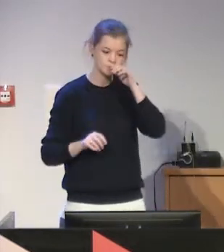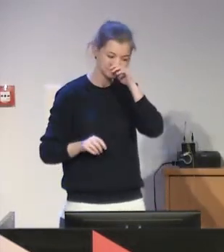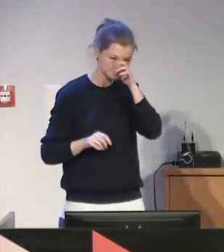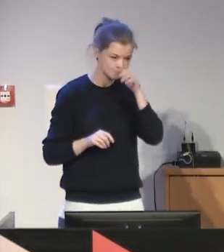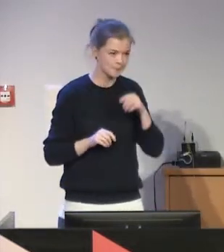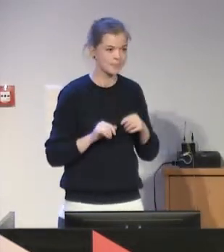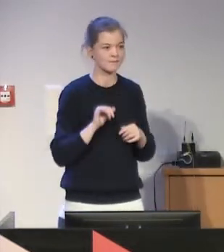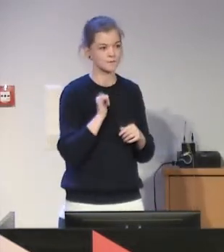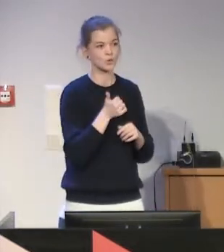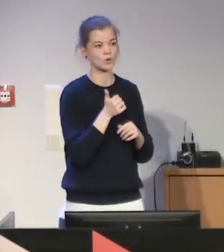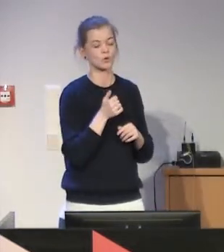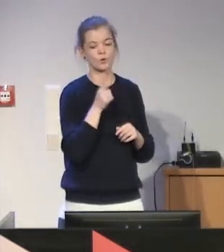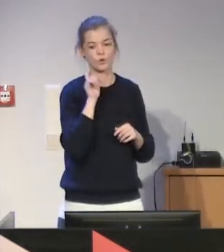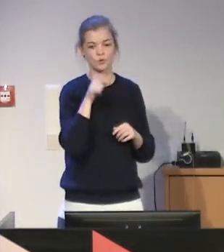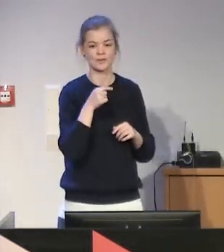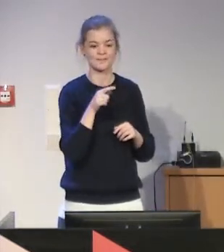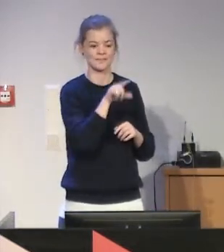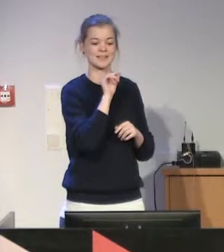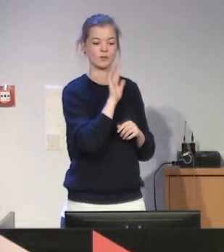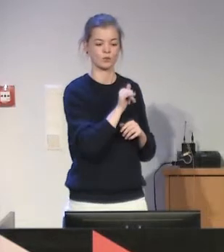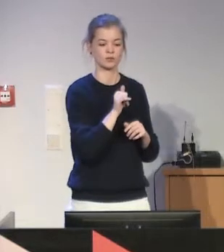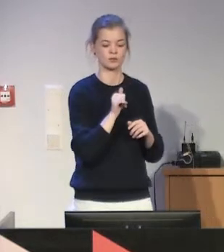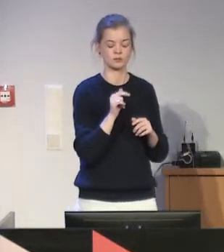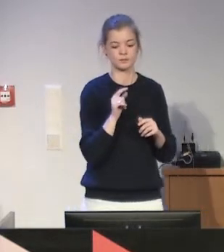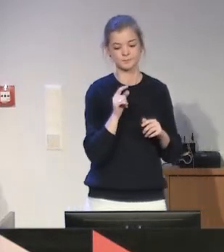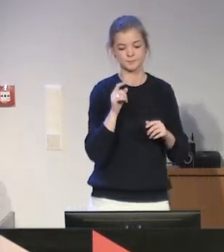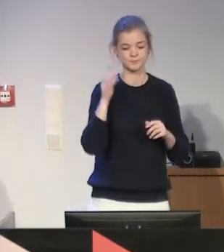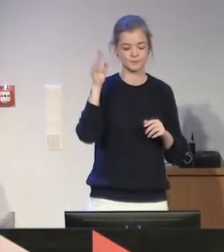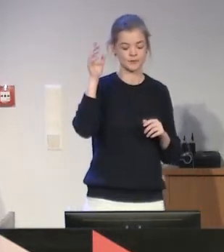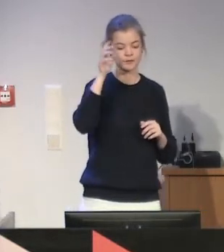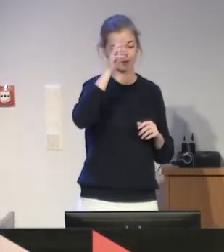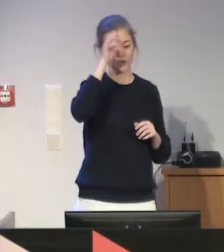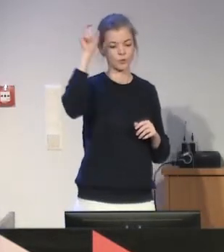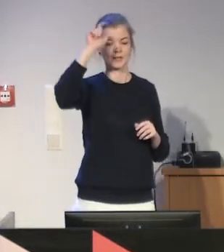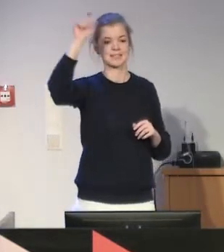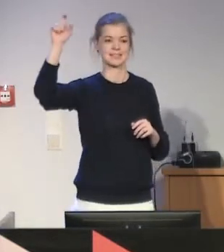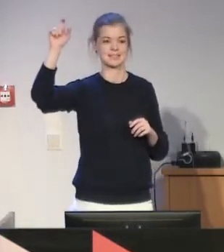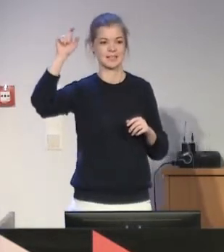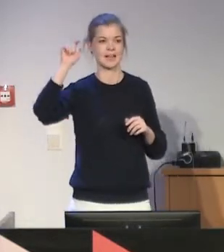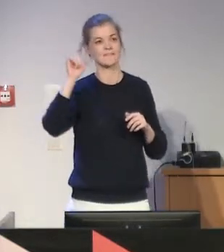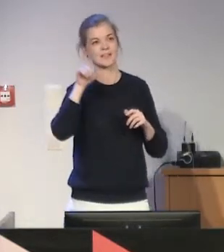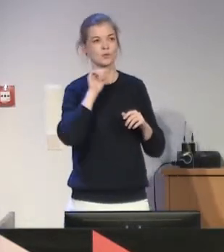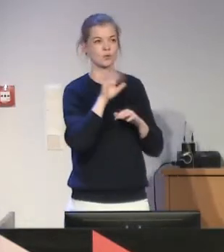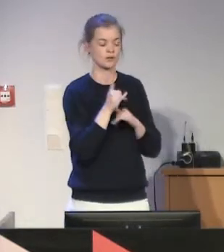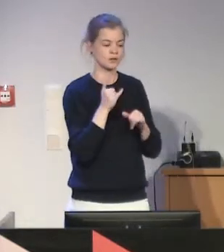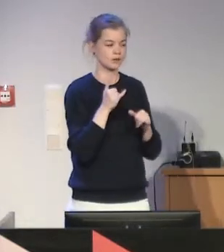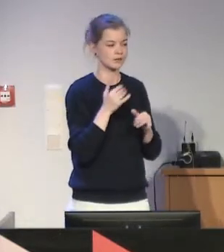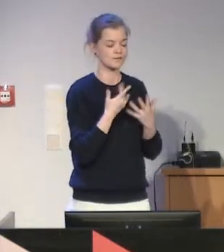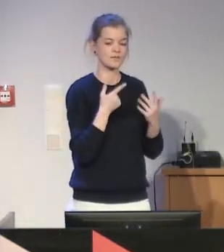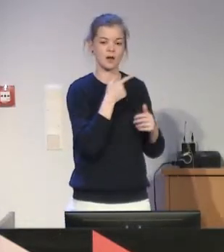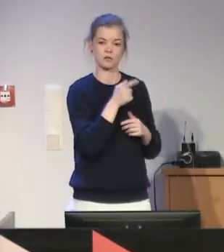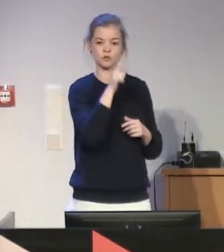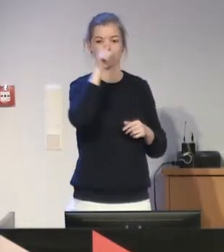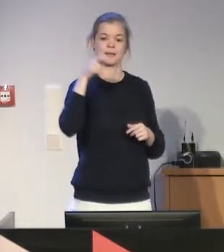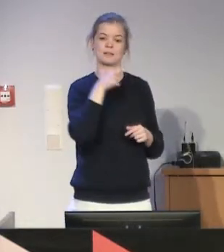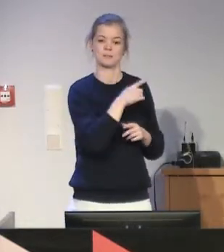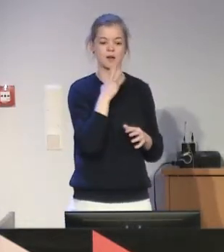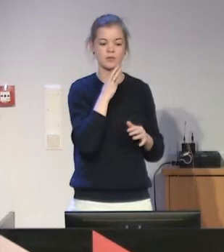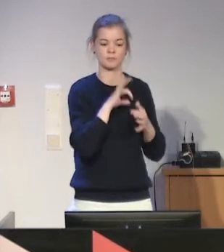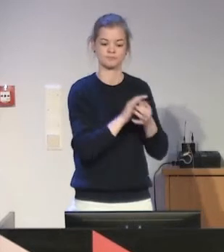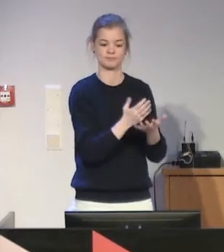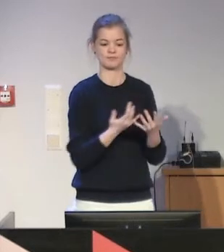And I was using one tool, which is called one model, which is called Six Spaces, Six Spacer, and trying to